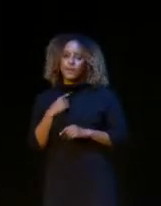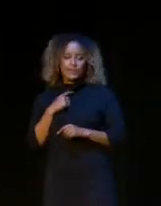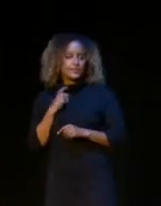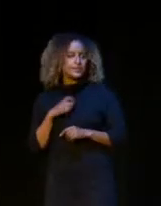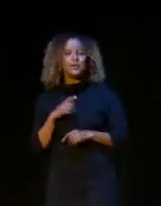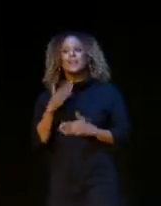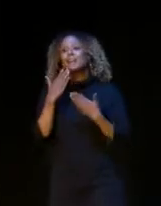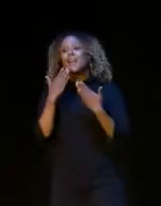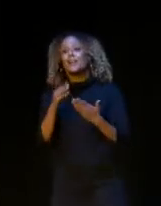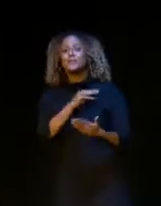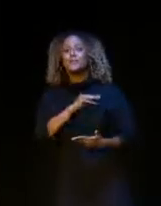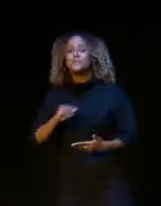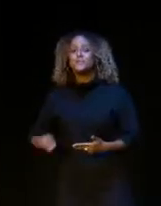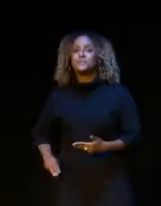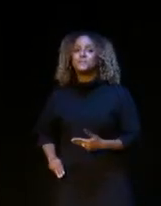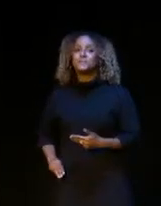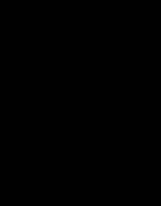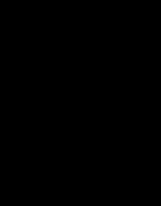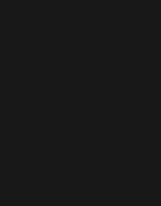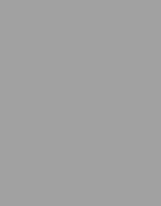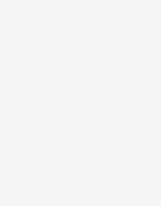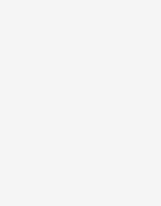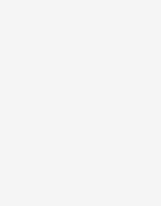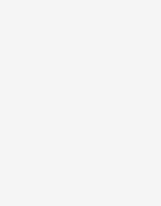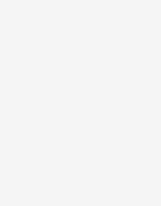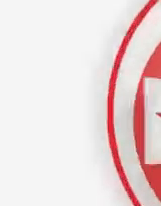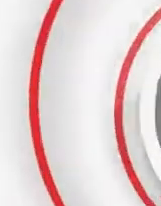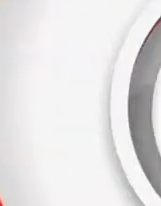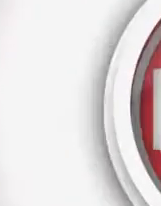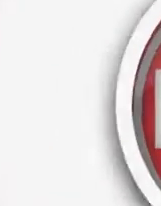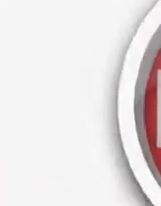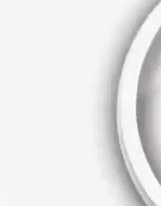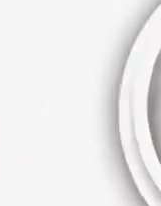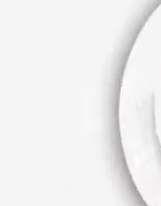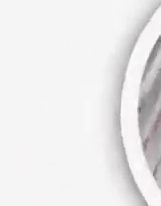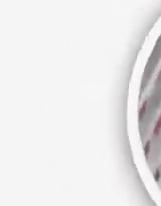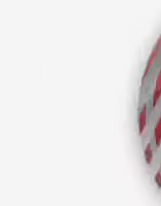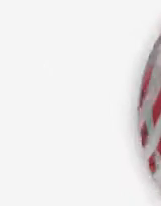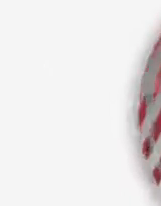Thank you, Madam Mayor. And I think with that, we are concluding. Thank